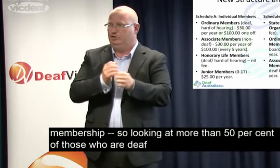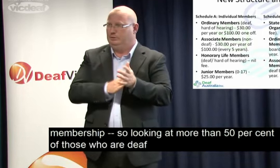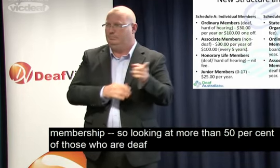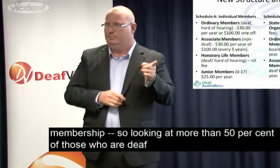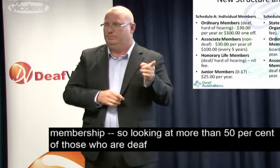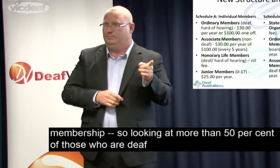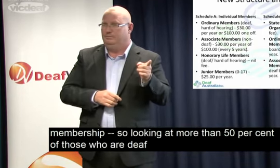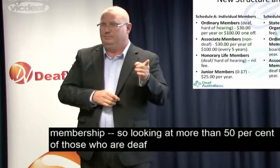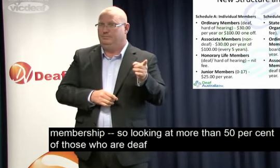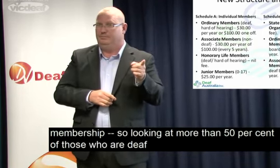rights at the AGM.